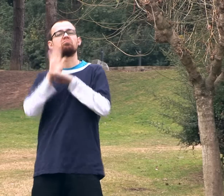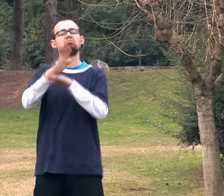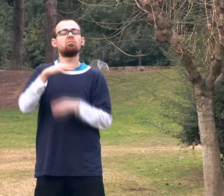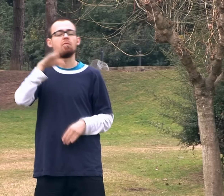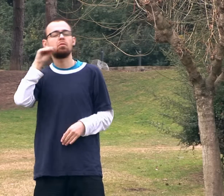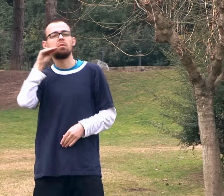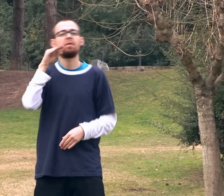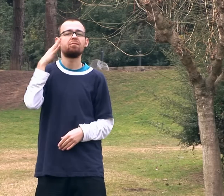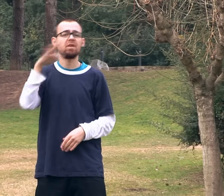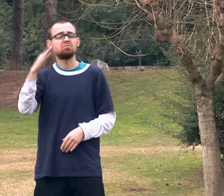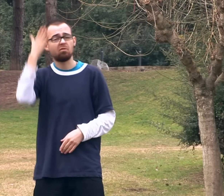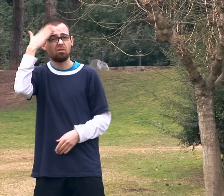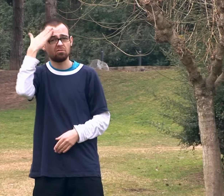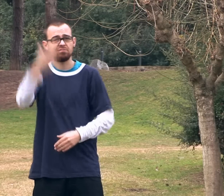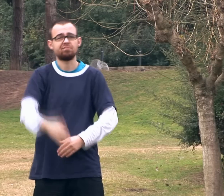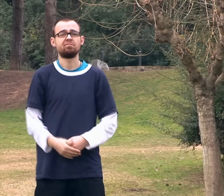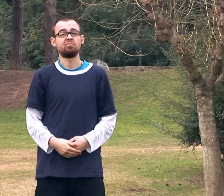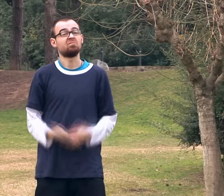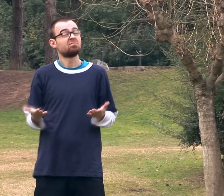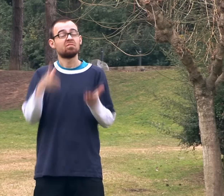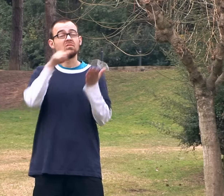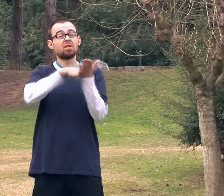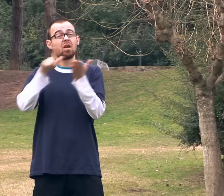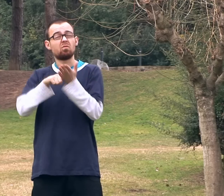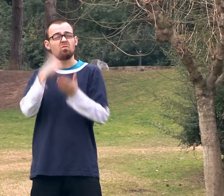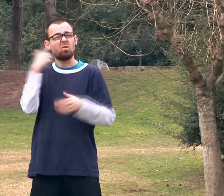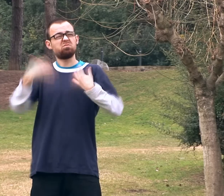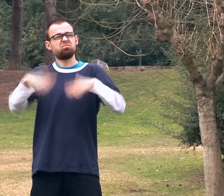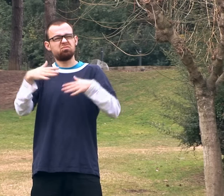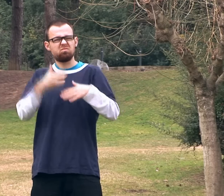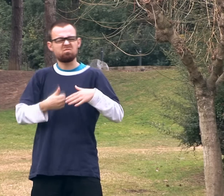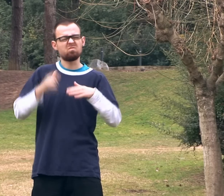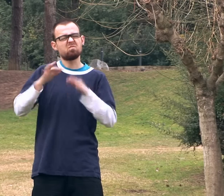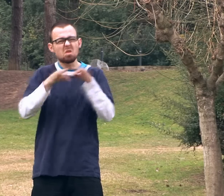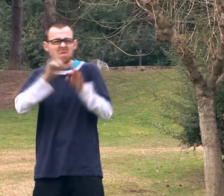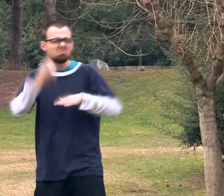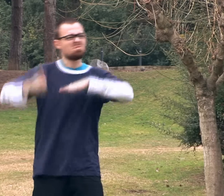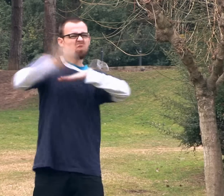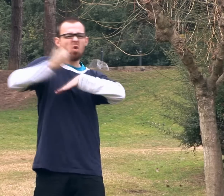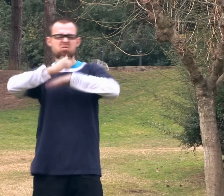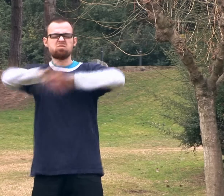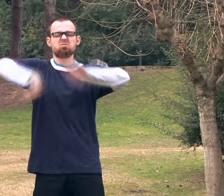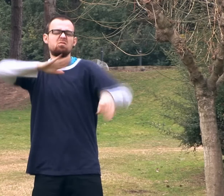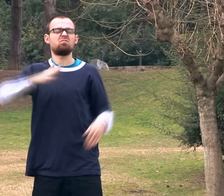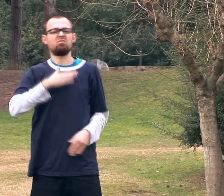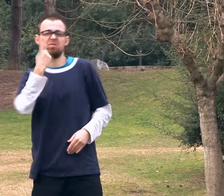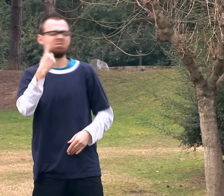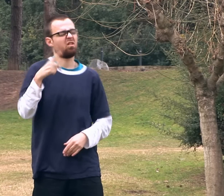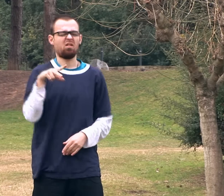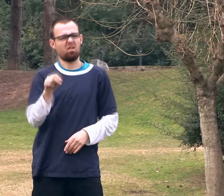French. Don't act just as a disseminator of the major languages to the detriment of those with fewer speakers. Try and take